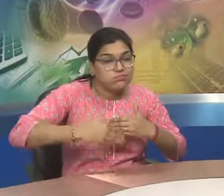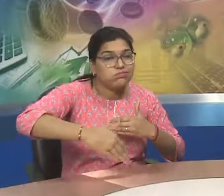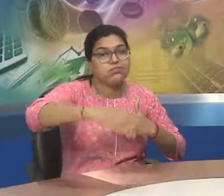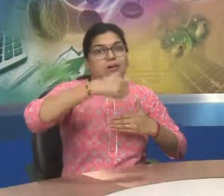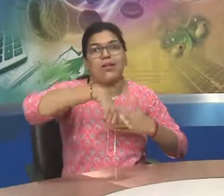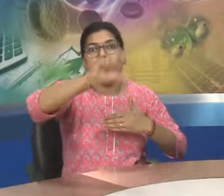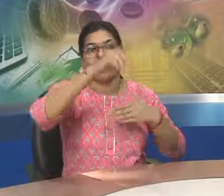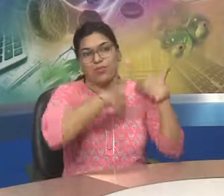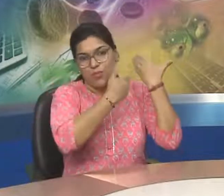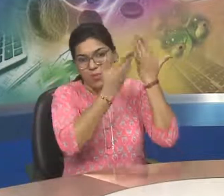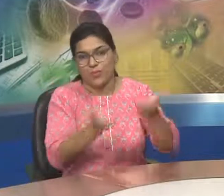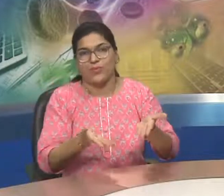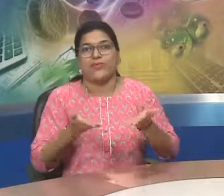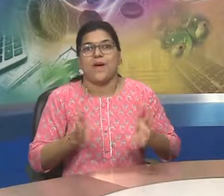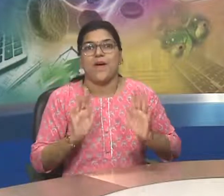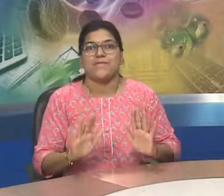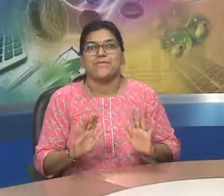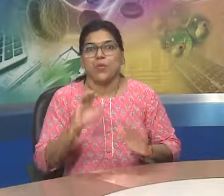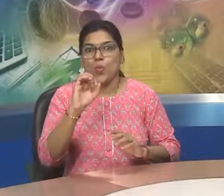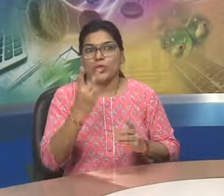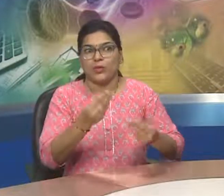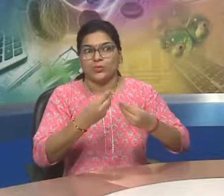concentration of oxygen